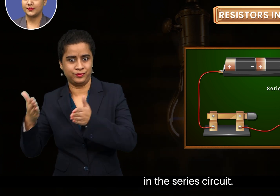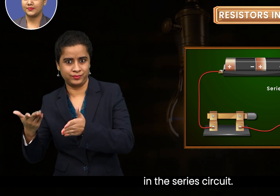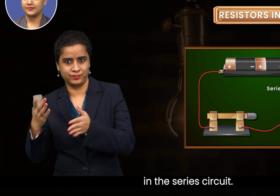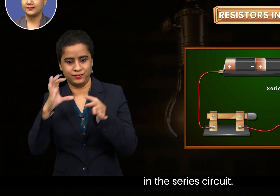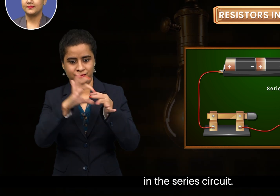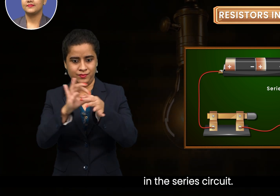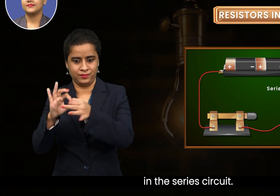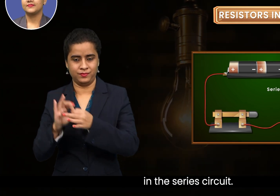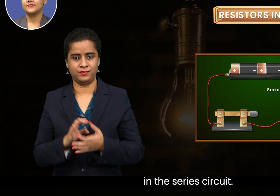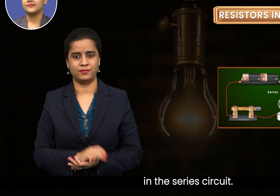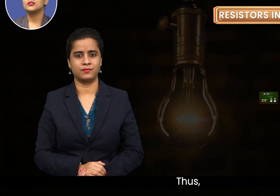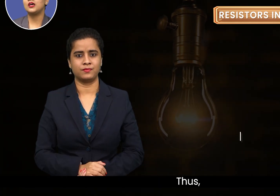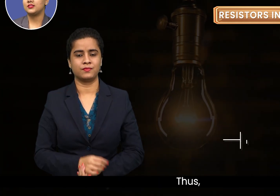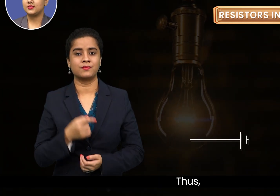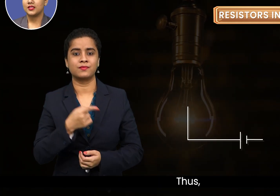circuit.